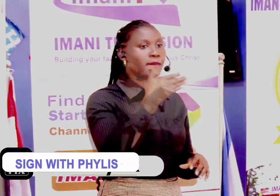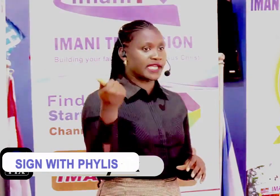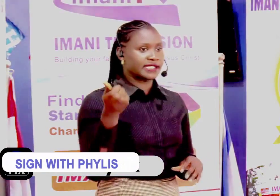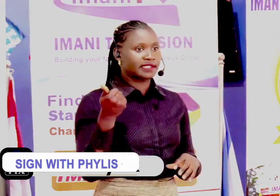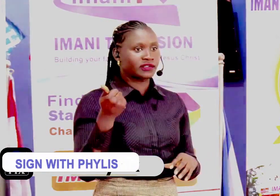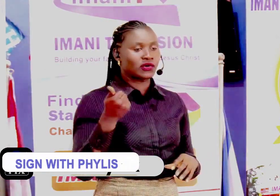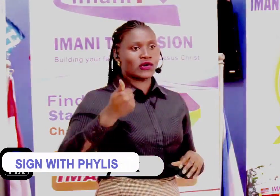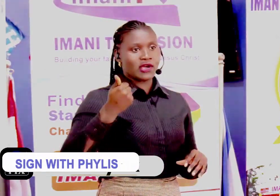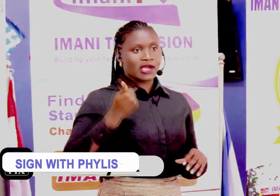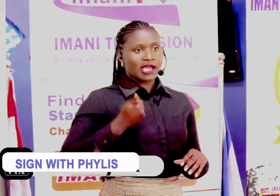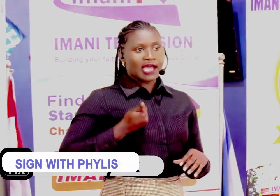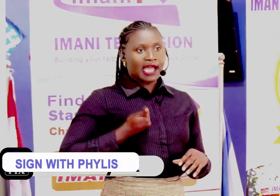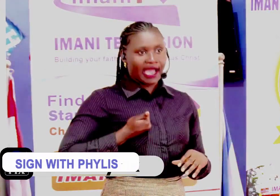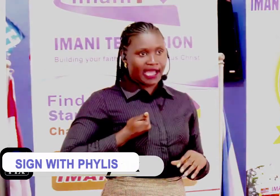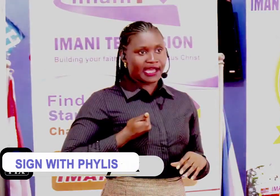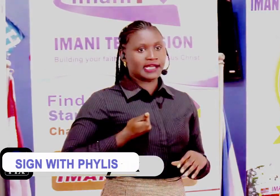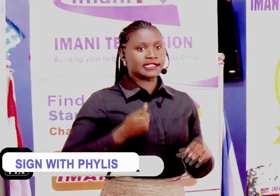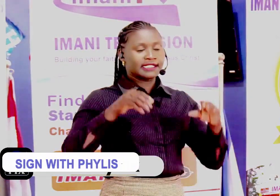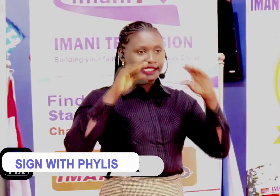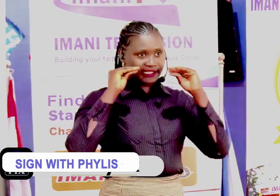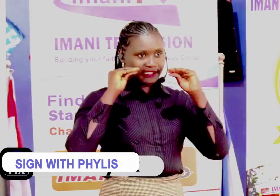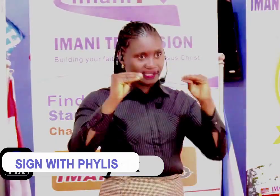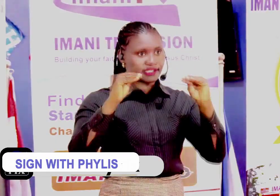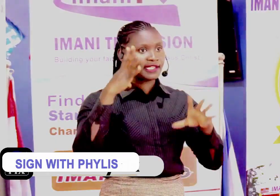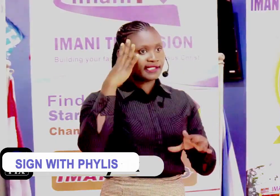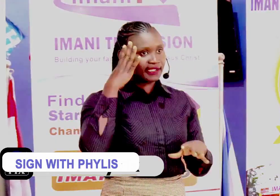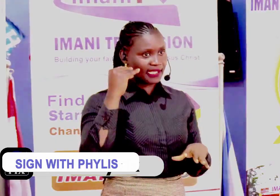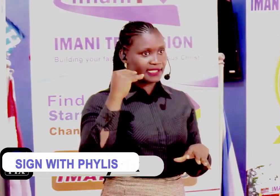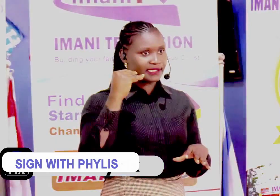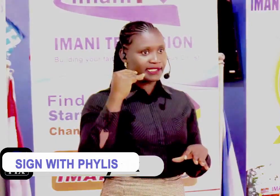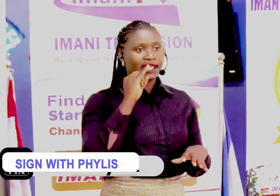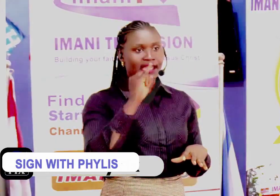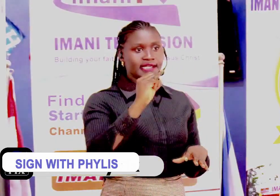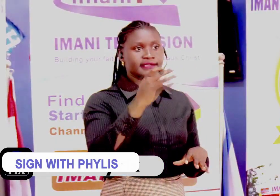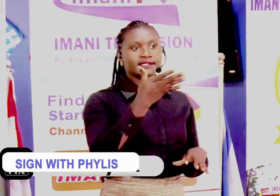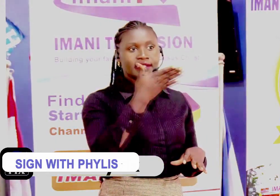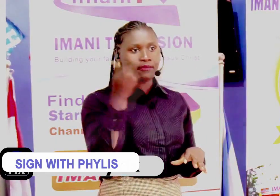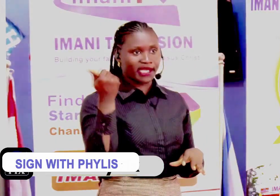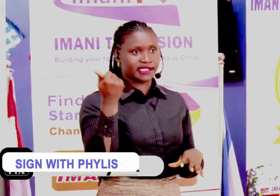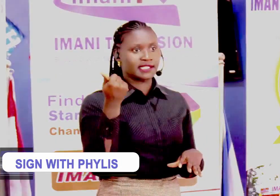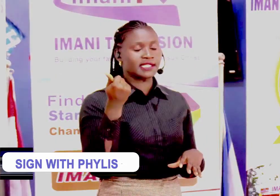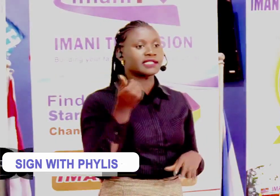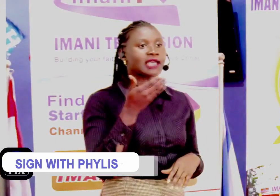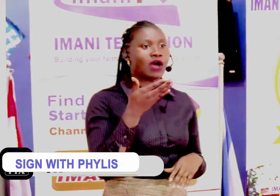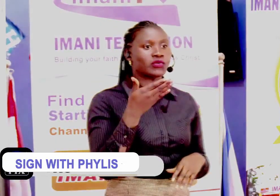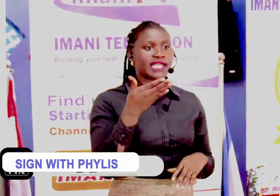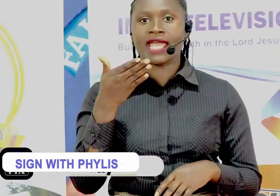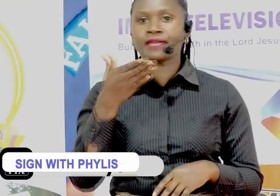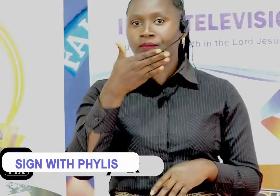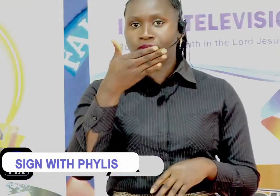best. So her teaching skills is the best. This is how we sign